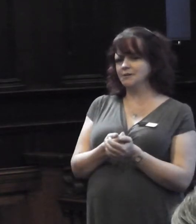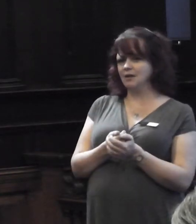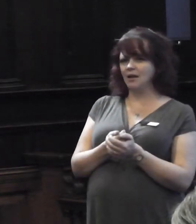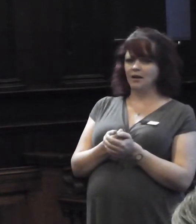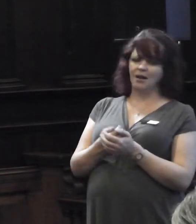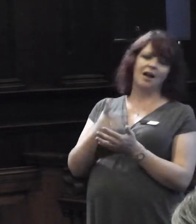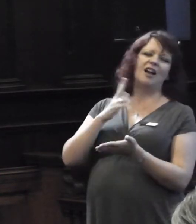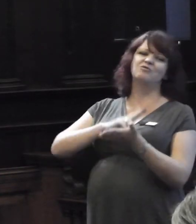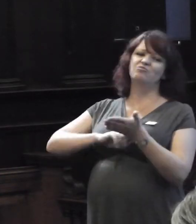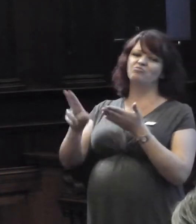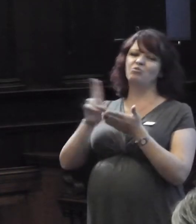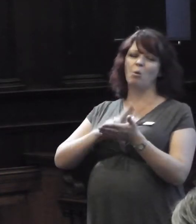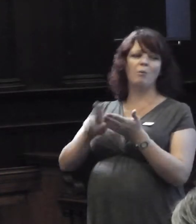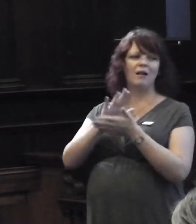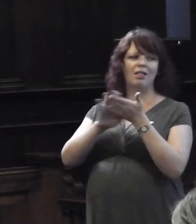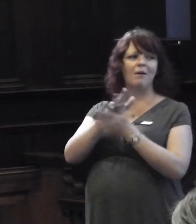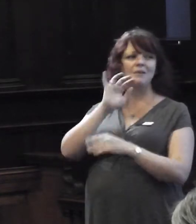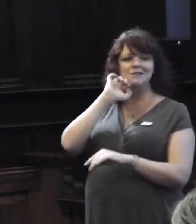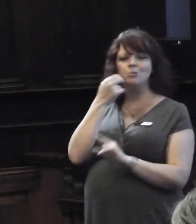result is fatal.